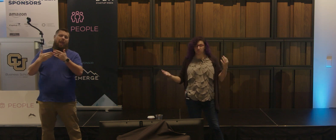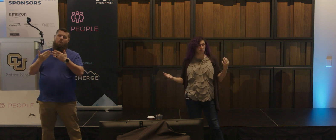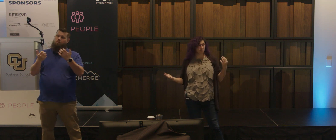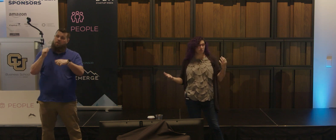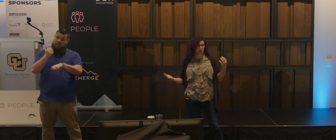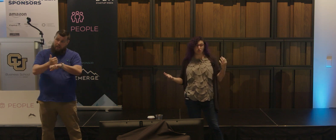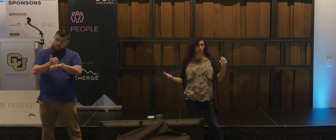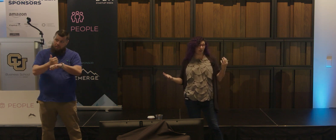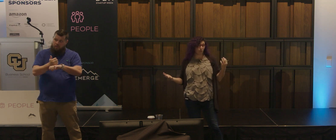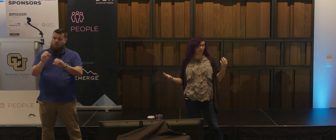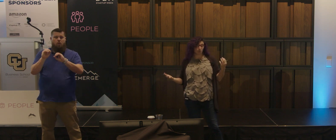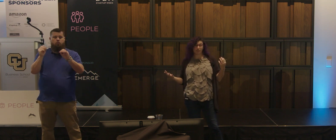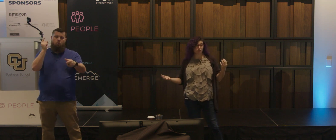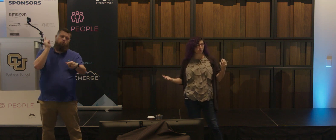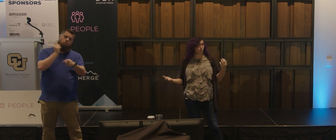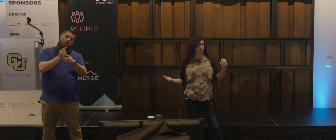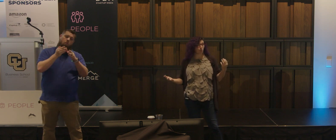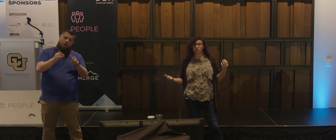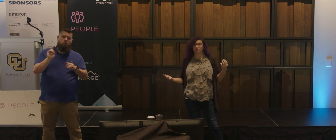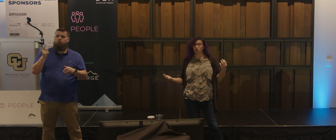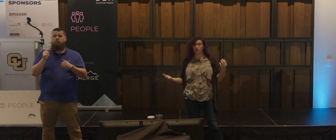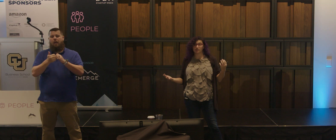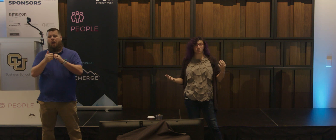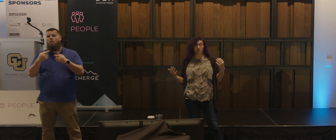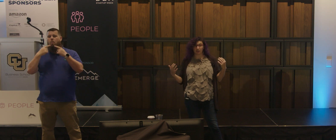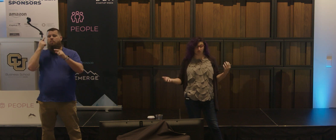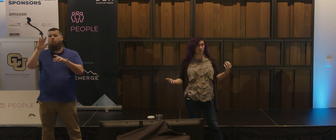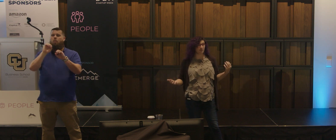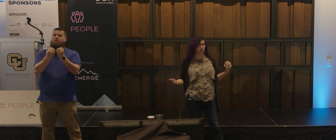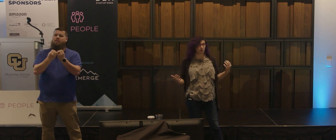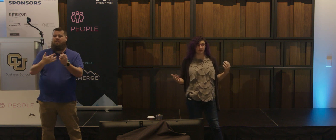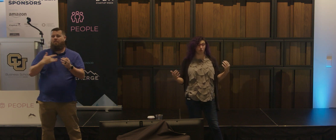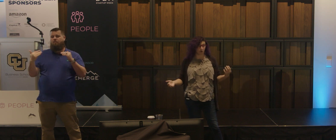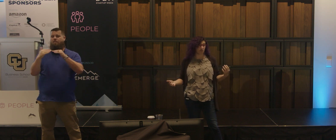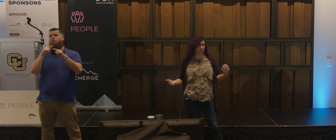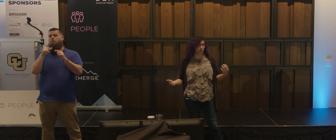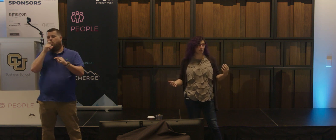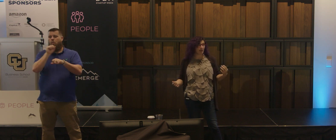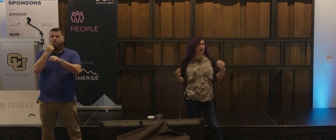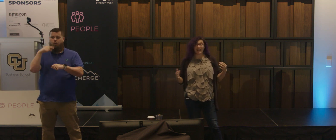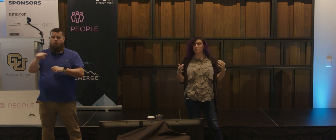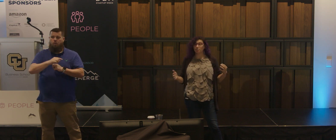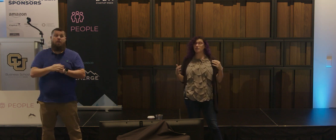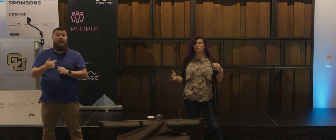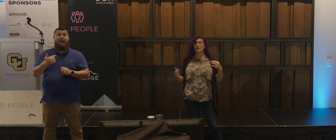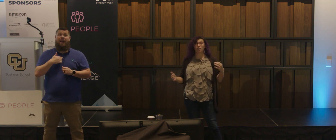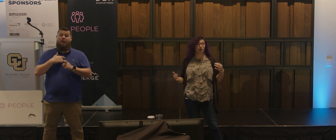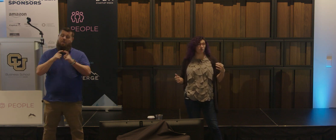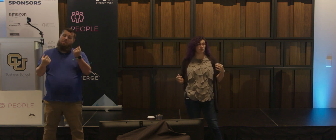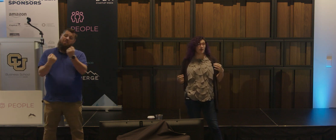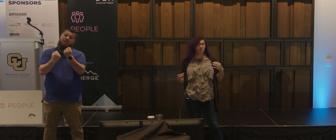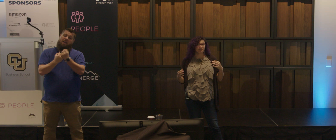up, there's no right way to do it. There's just the way that works for your organization and feels fair to the people who work for you. I am a big